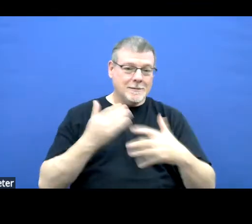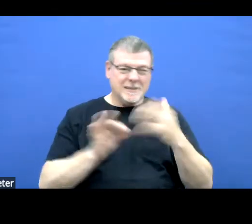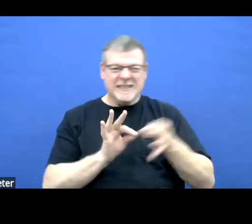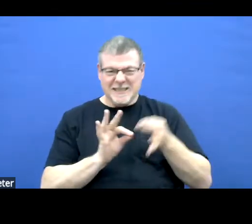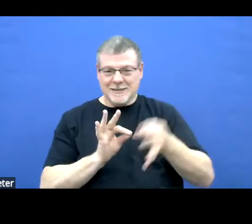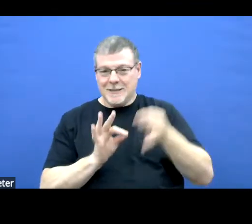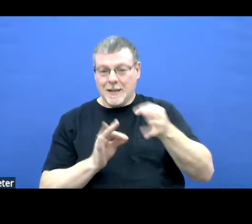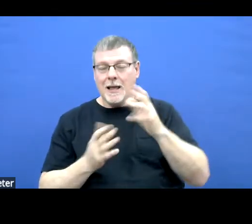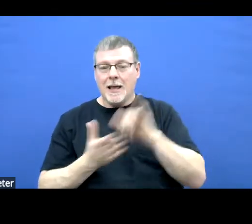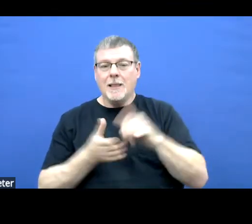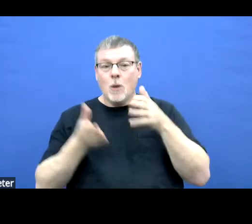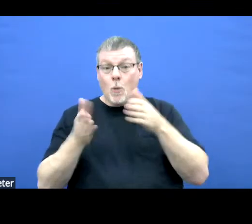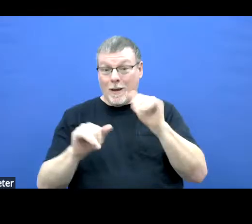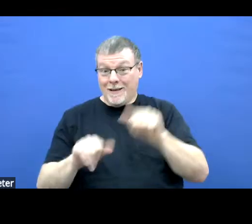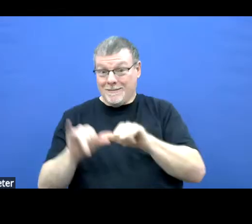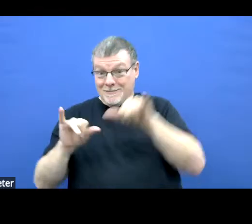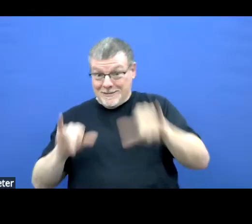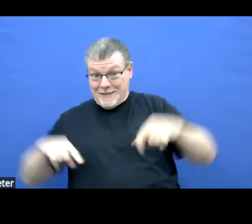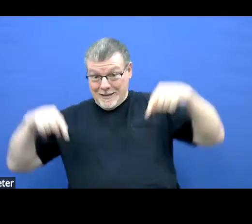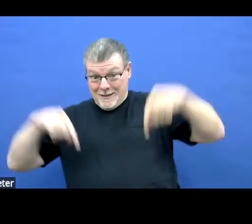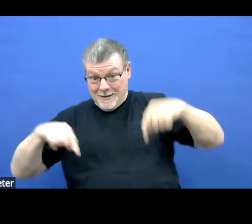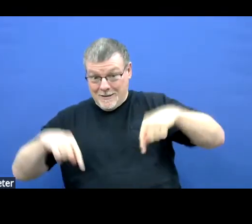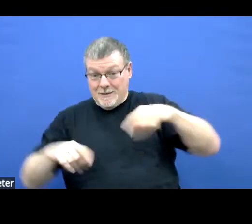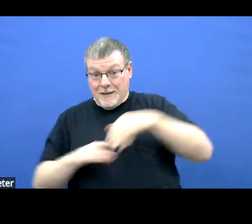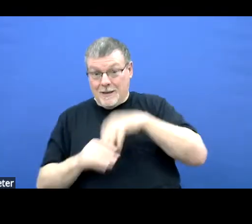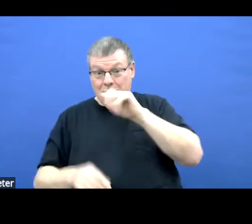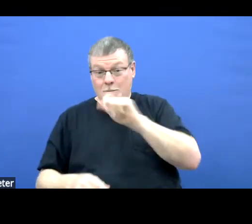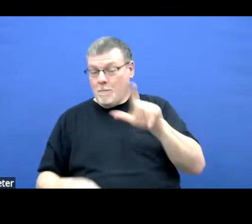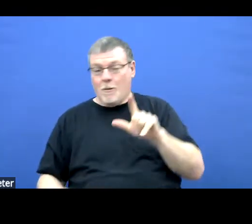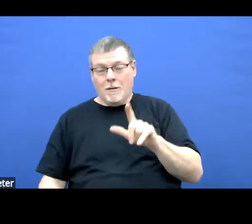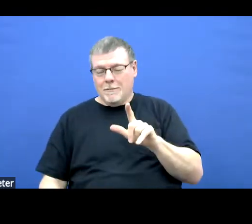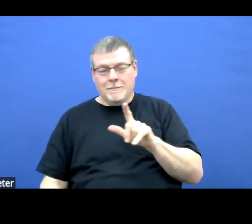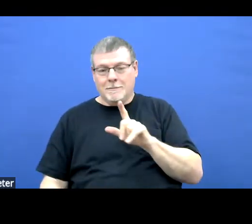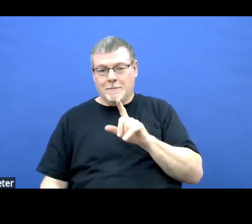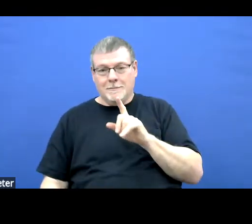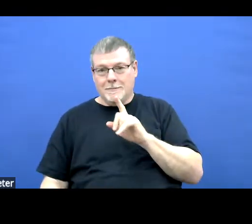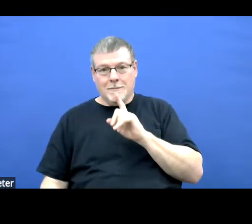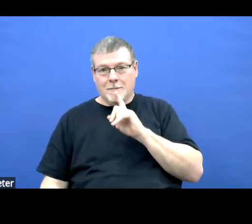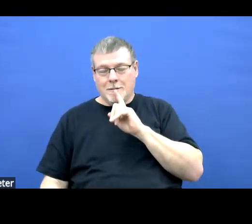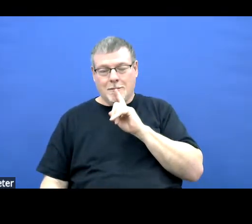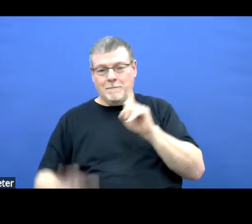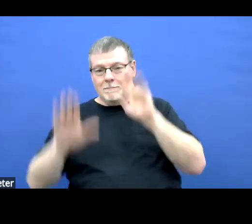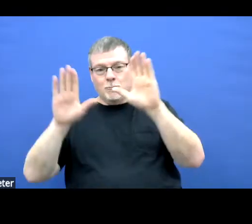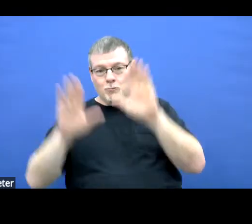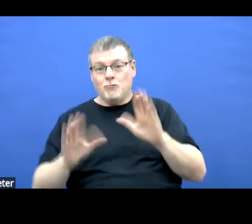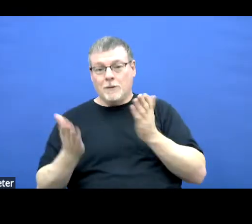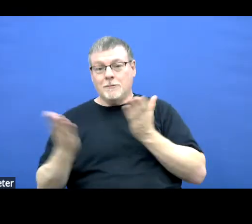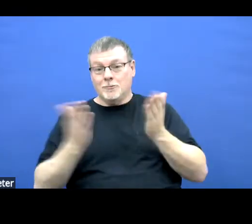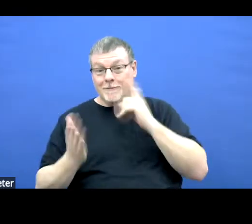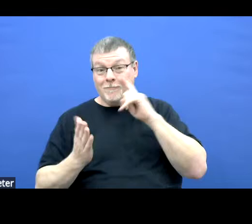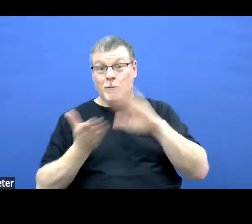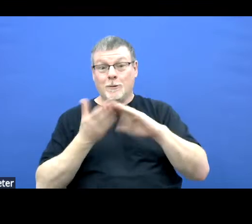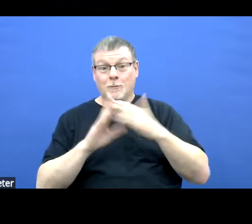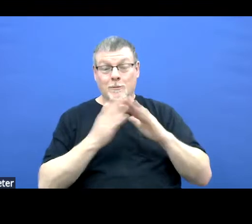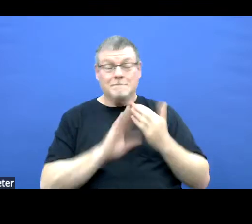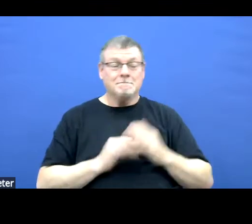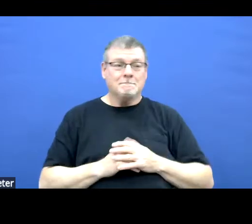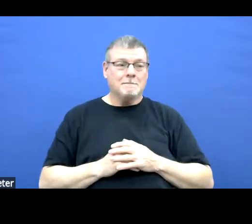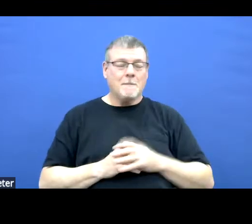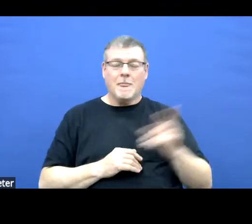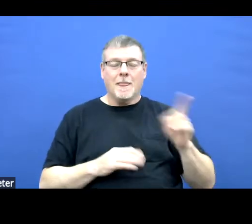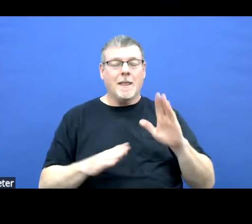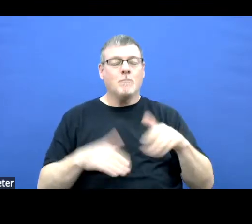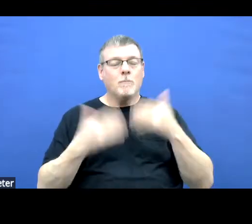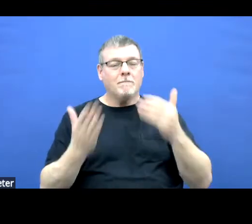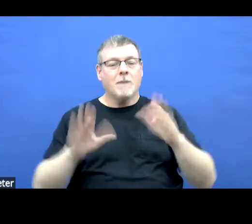they could stay at the mall, it would be a great service to this community because again, they provide a very